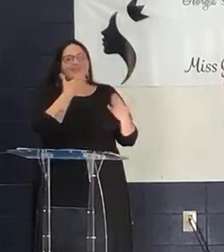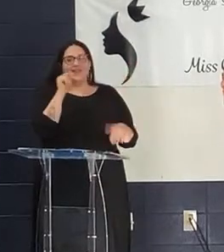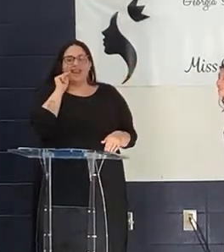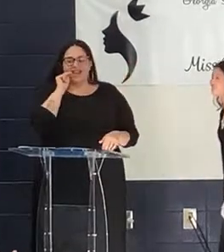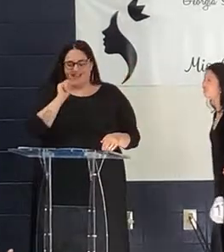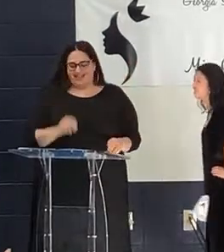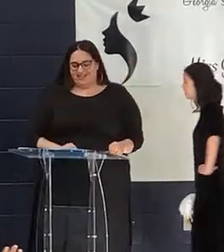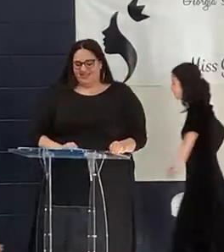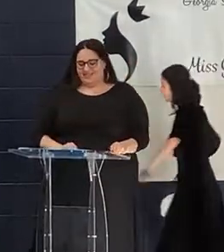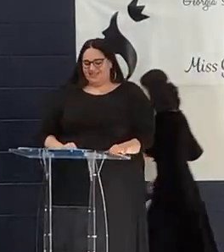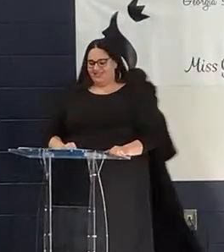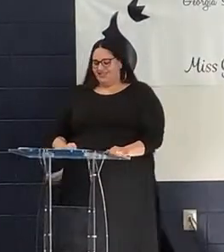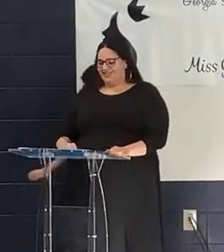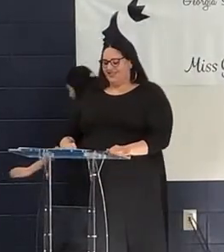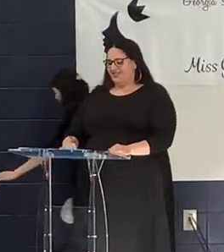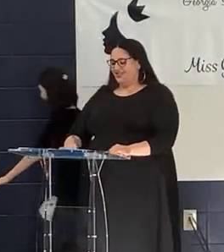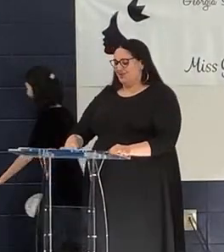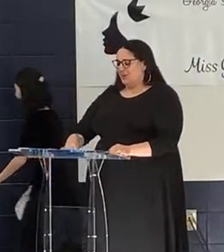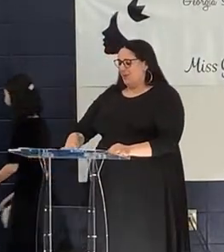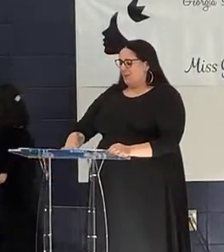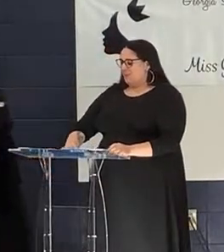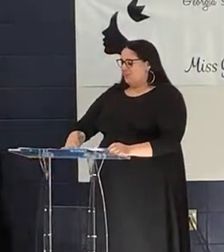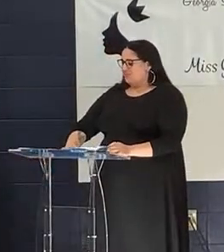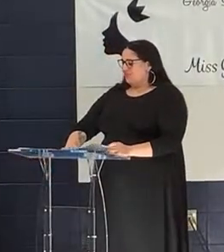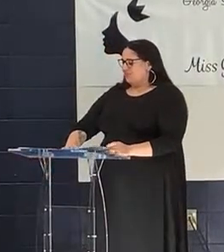Let's give her a hand. Thank you, Natalie.